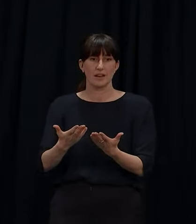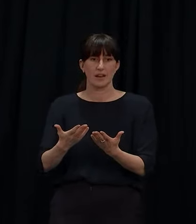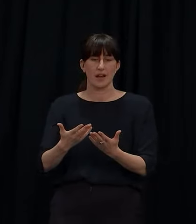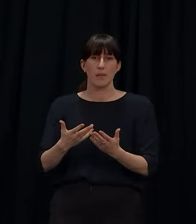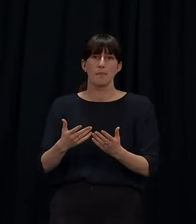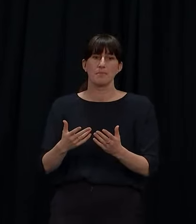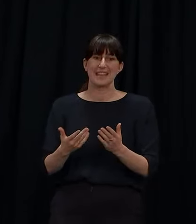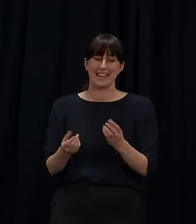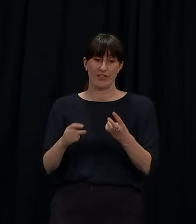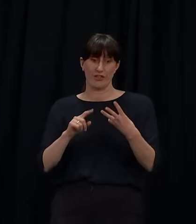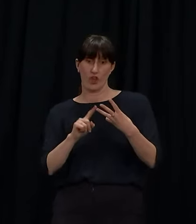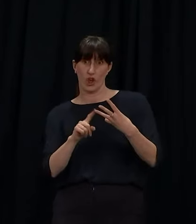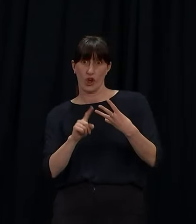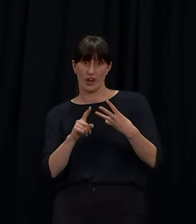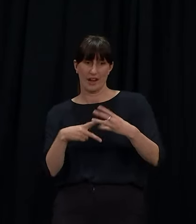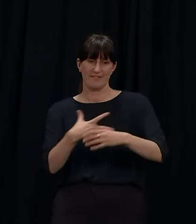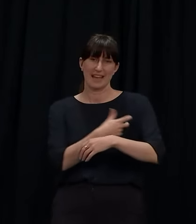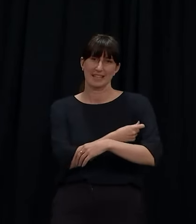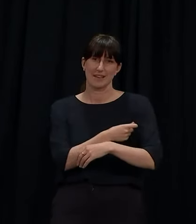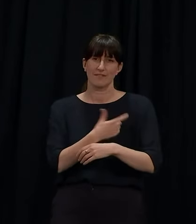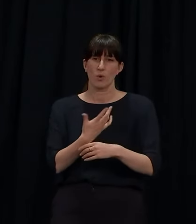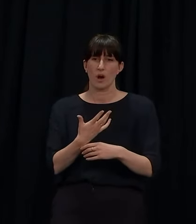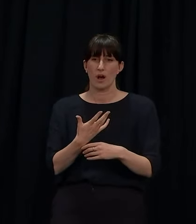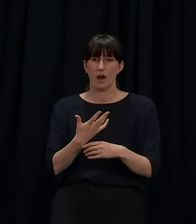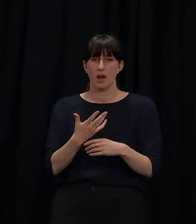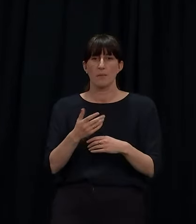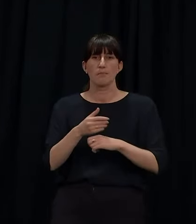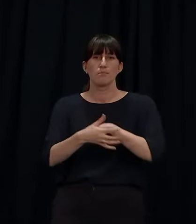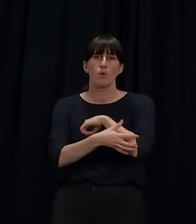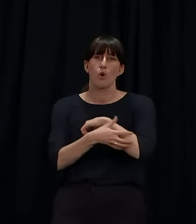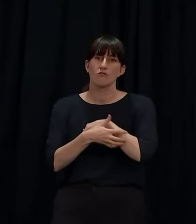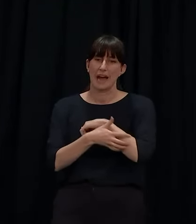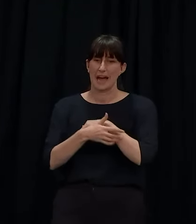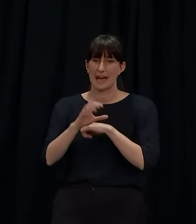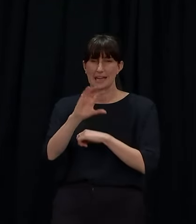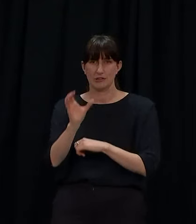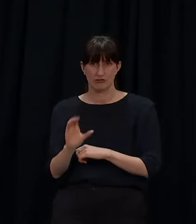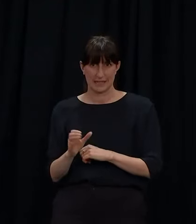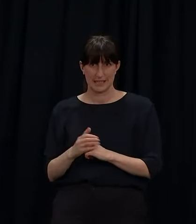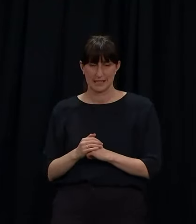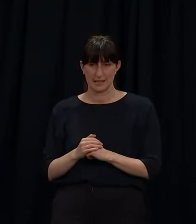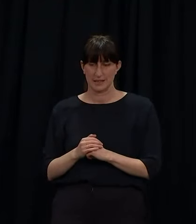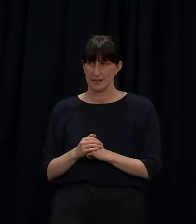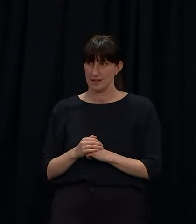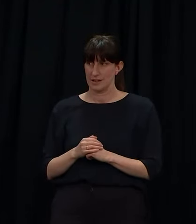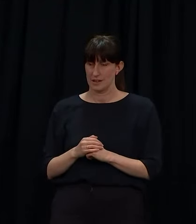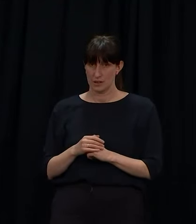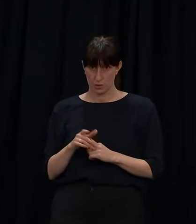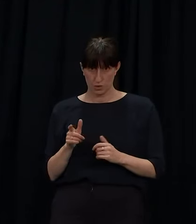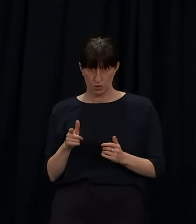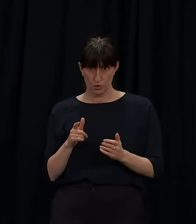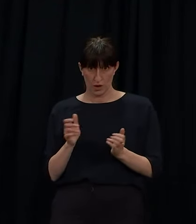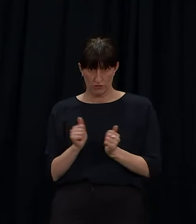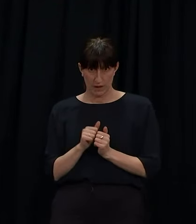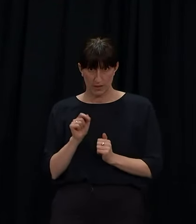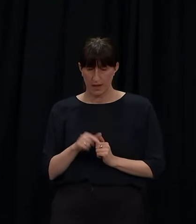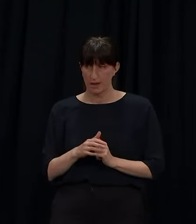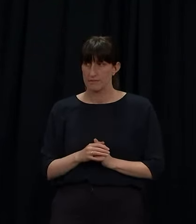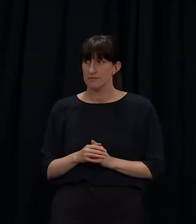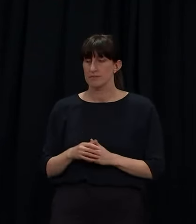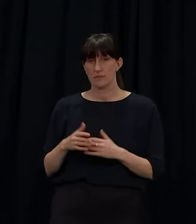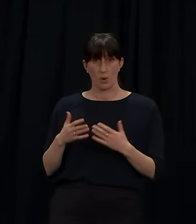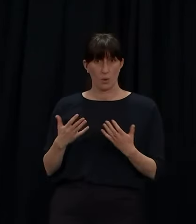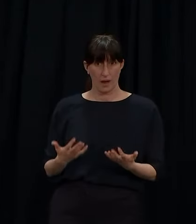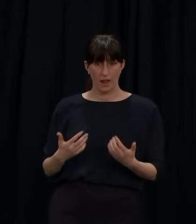Zealand support the WHO position here? Oh, you will have heard me and everyone really within the government say, and of